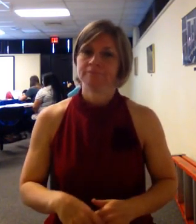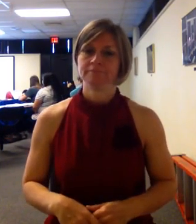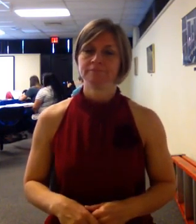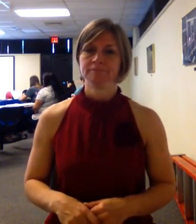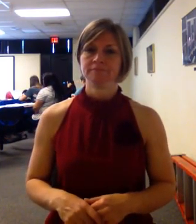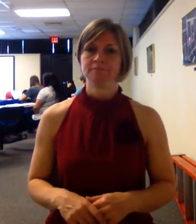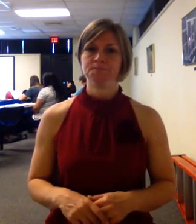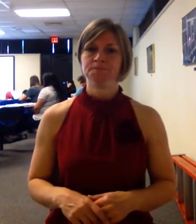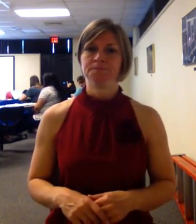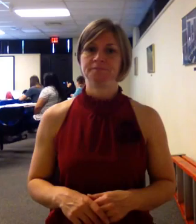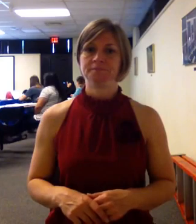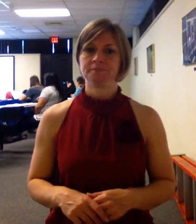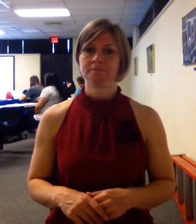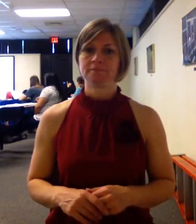that.